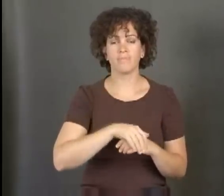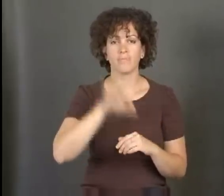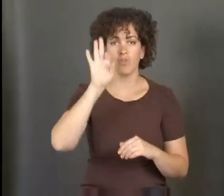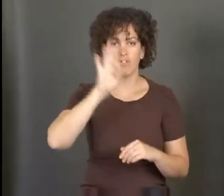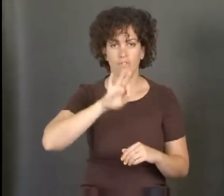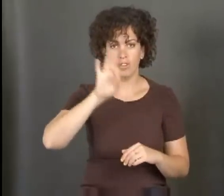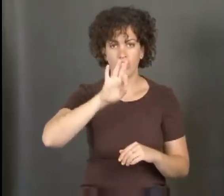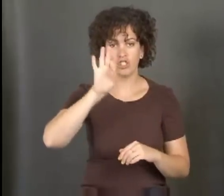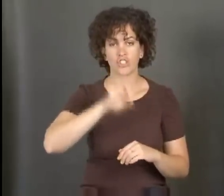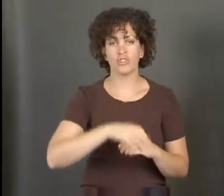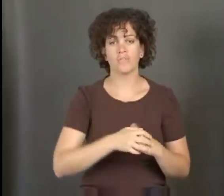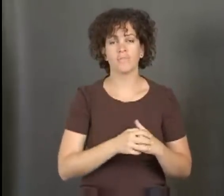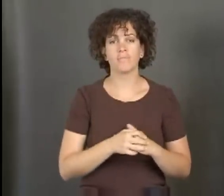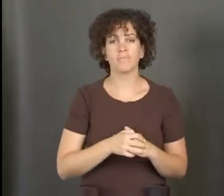Furniture.